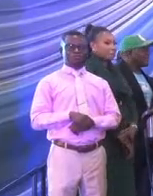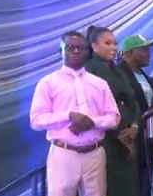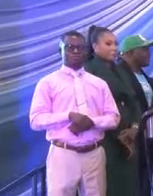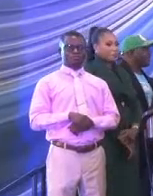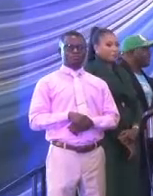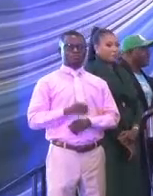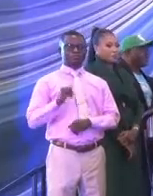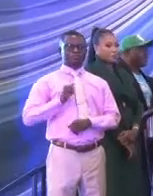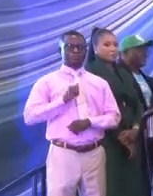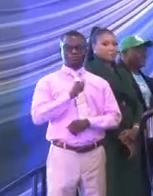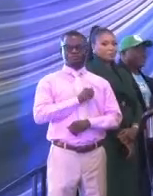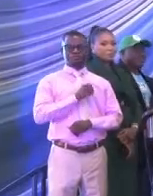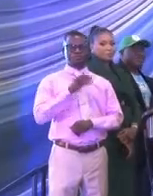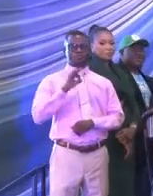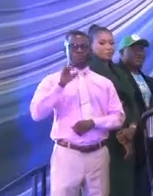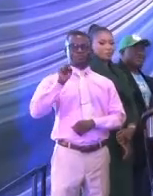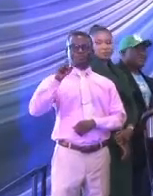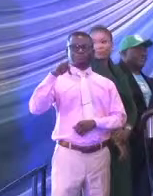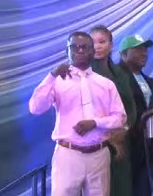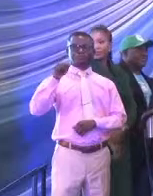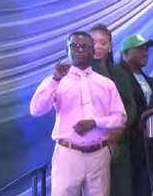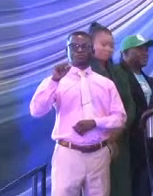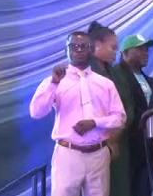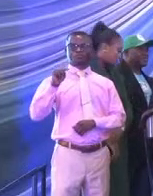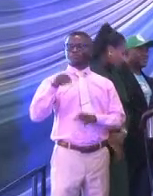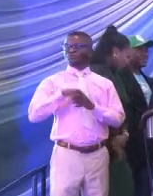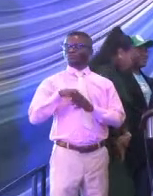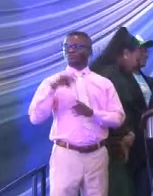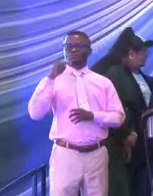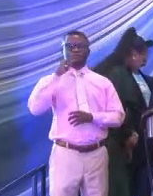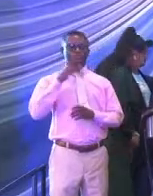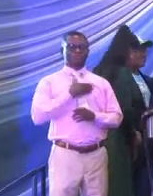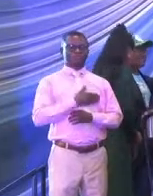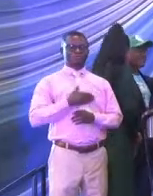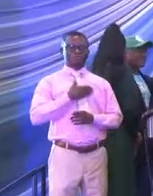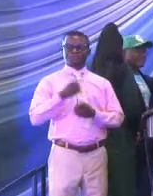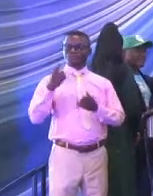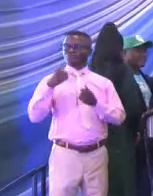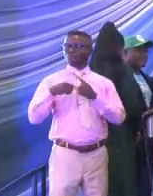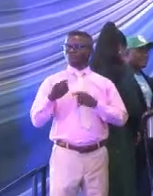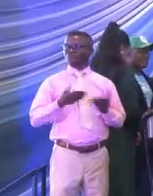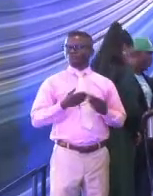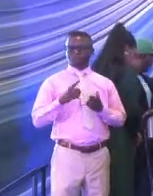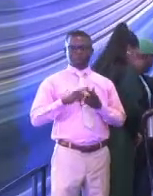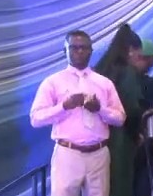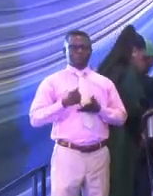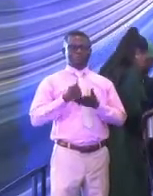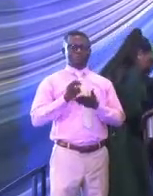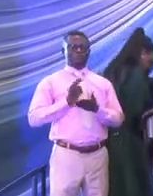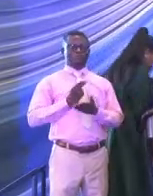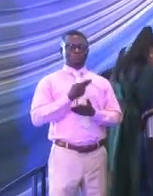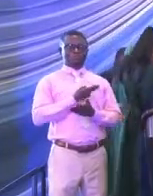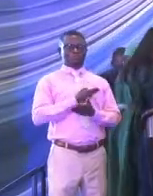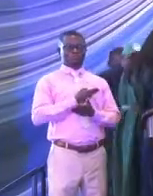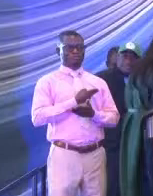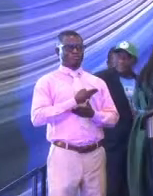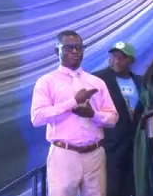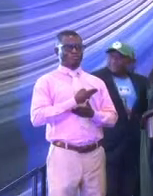the Ambassador of Spain in Nigeria, to please come forward to help us.